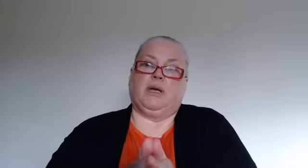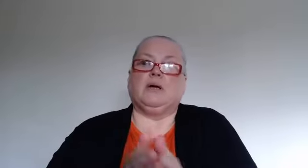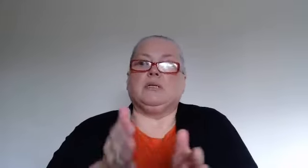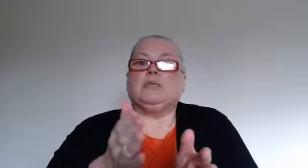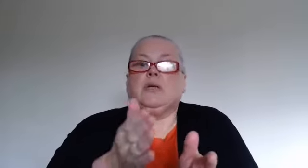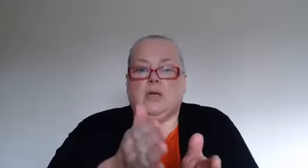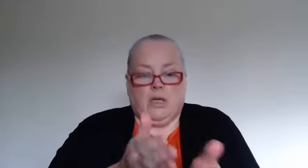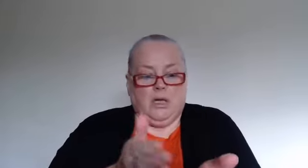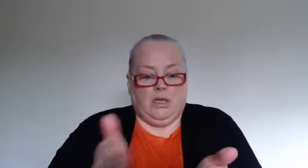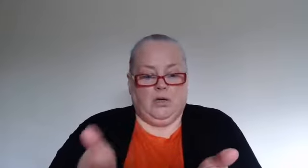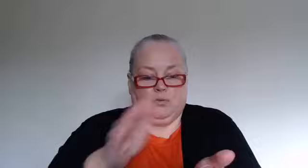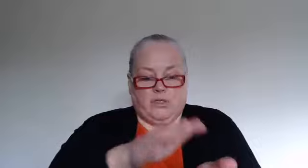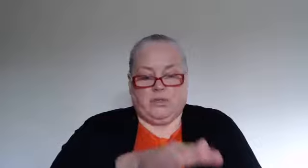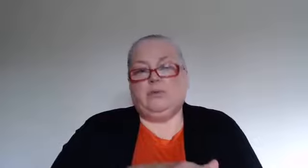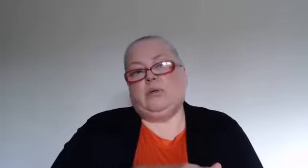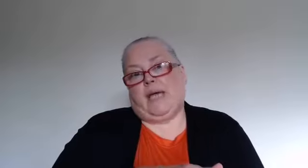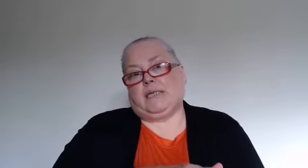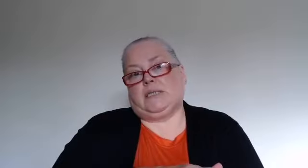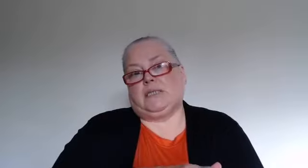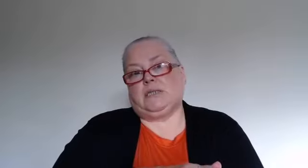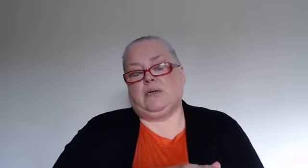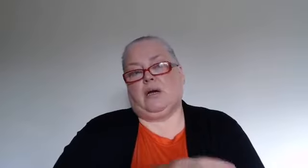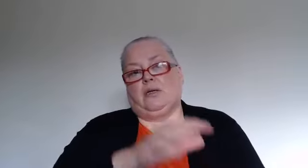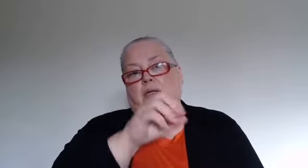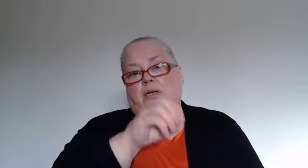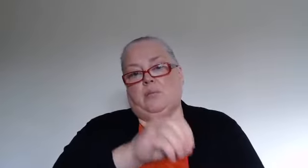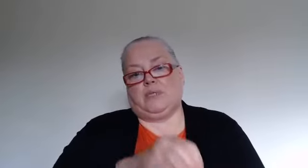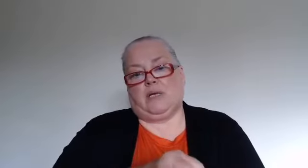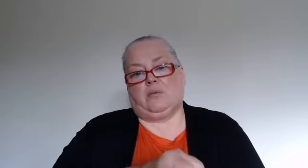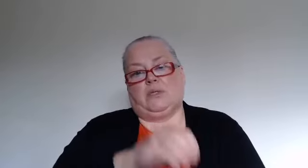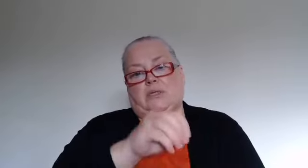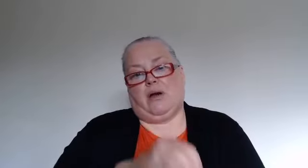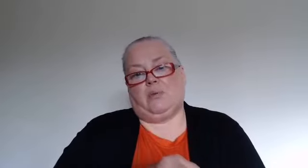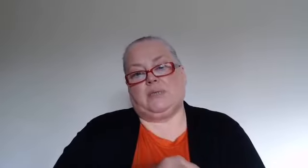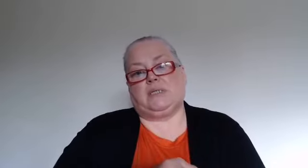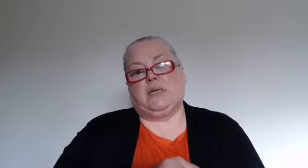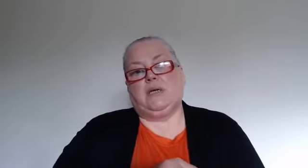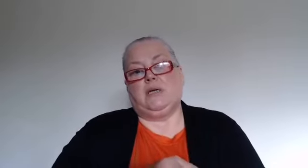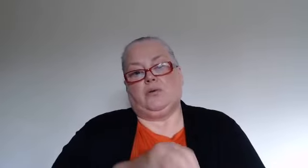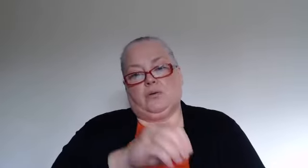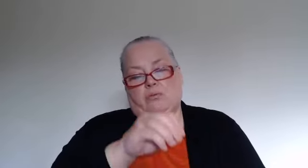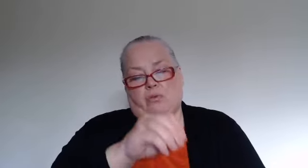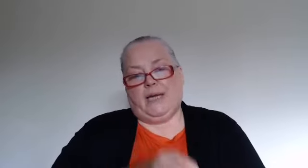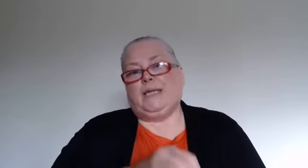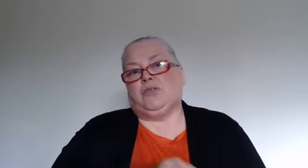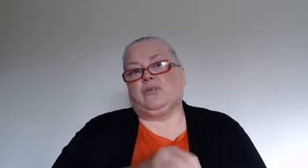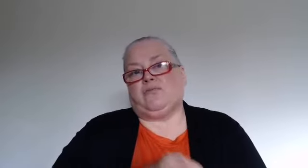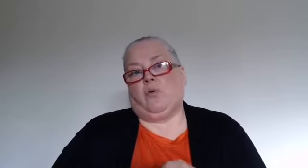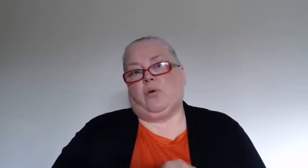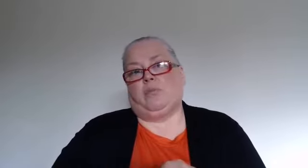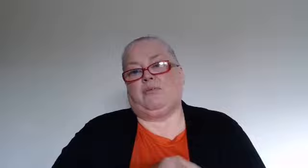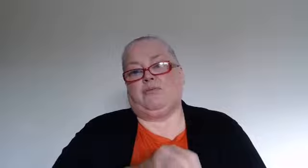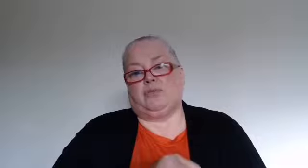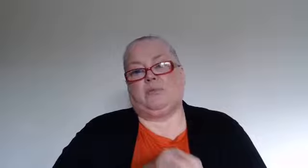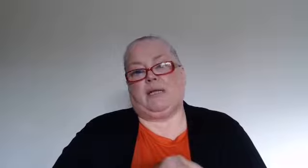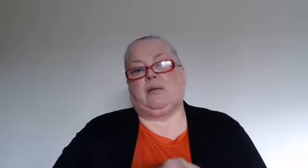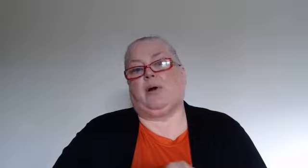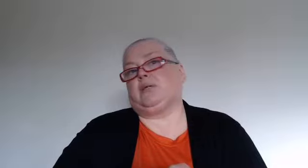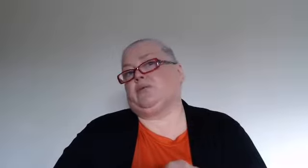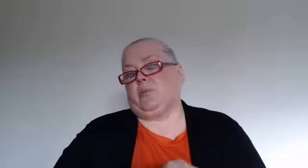because the sooner you get it and it can be dealt with a therapist, really does form a fundamental part of your